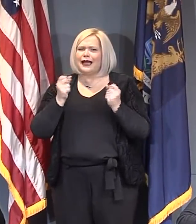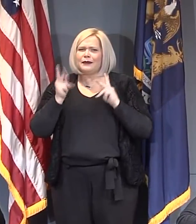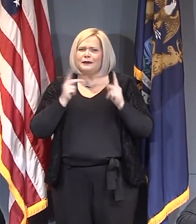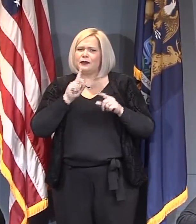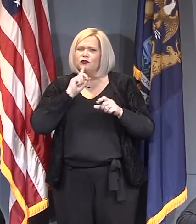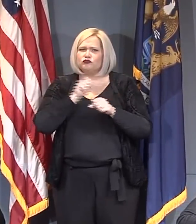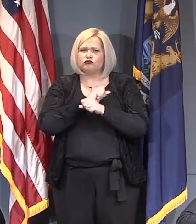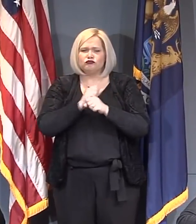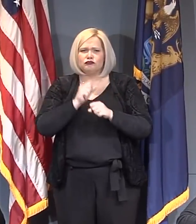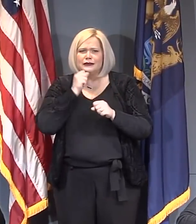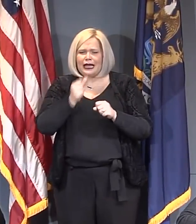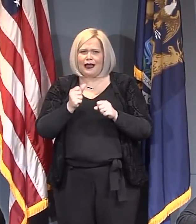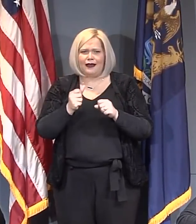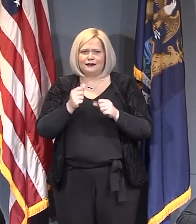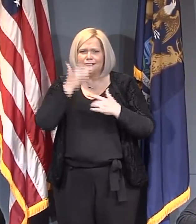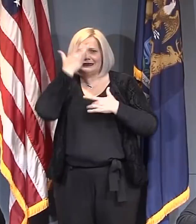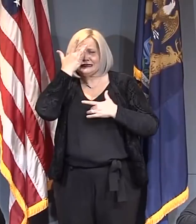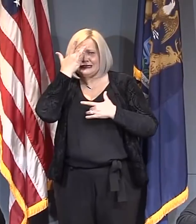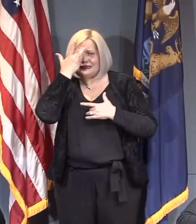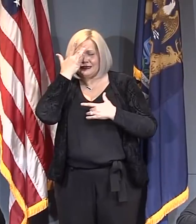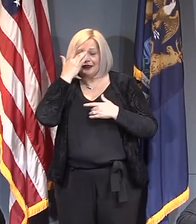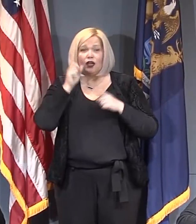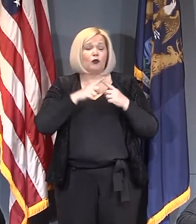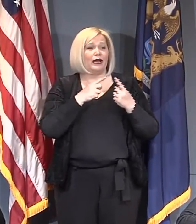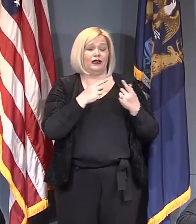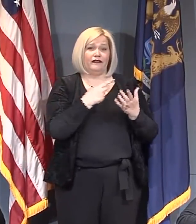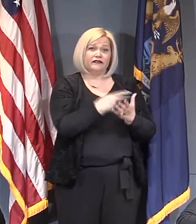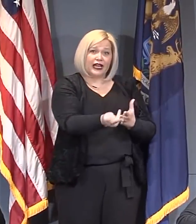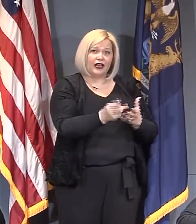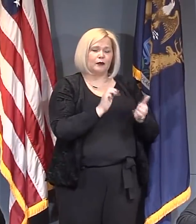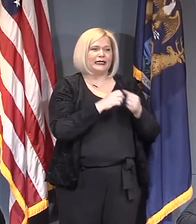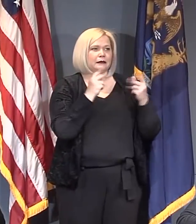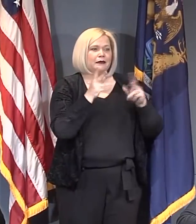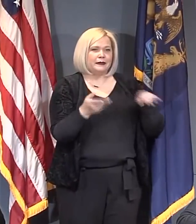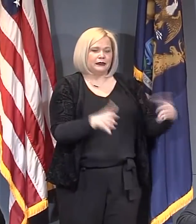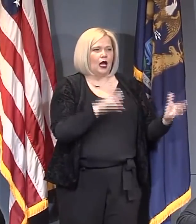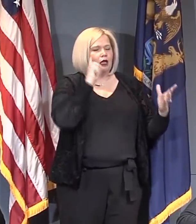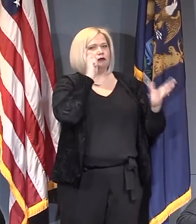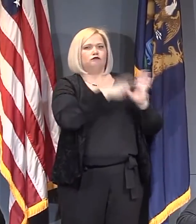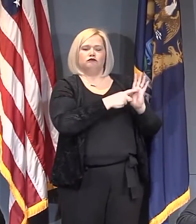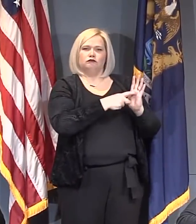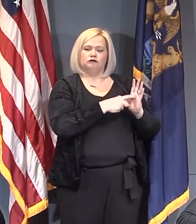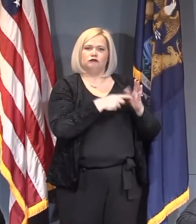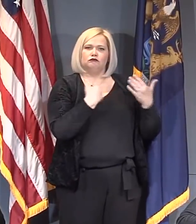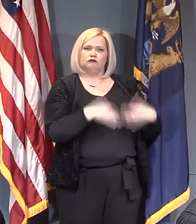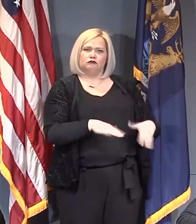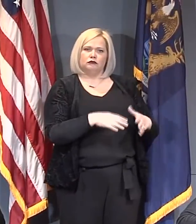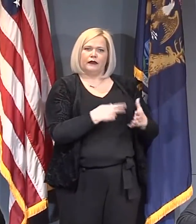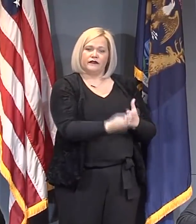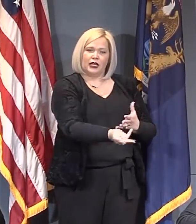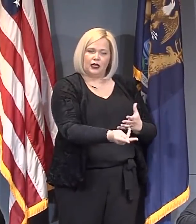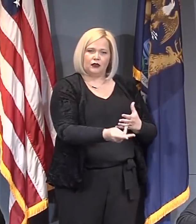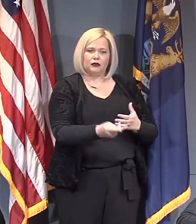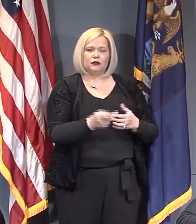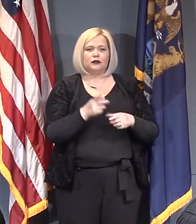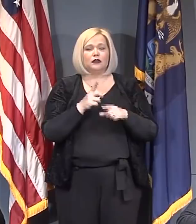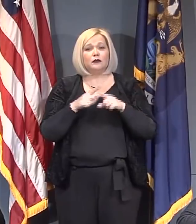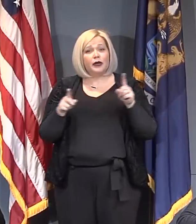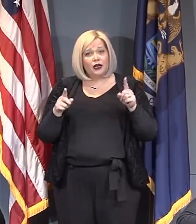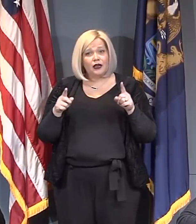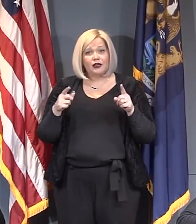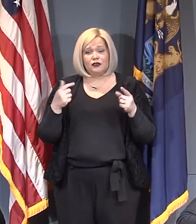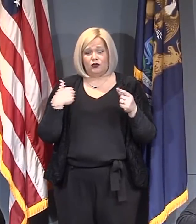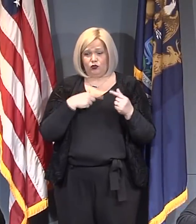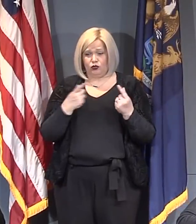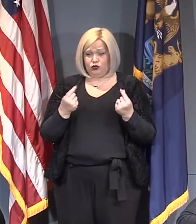people passed away. But we're going to continue to do what we think the right thing to do is based on the best science and